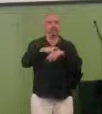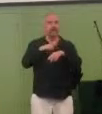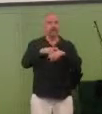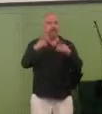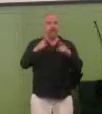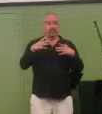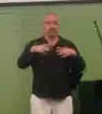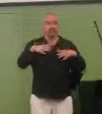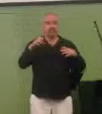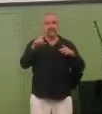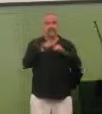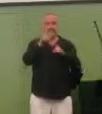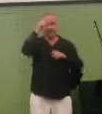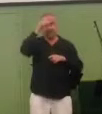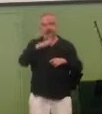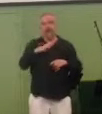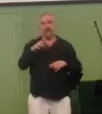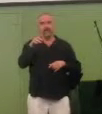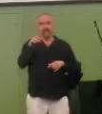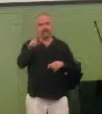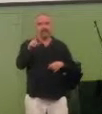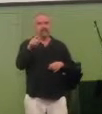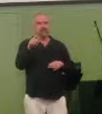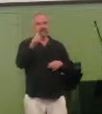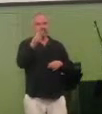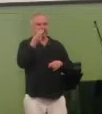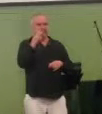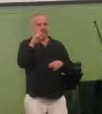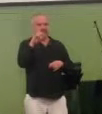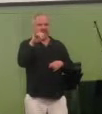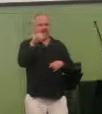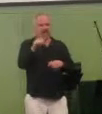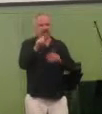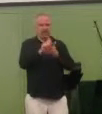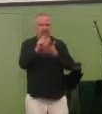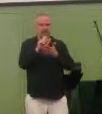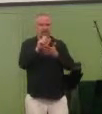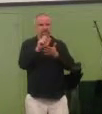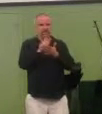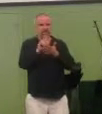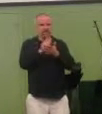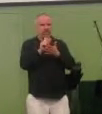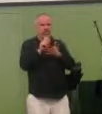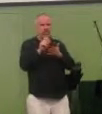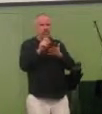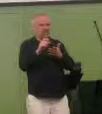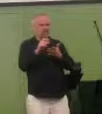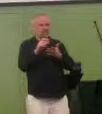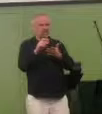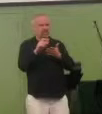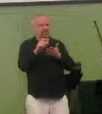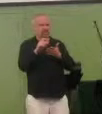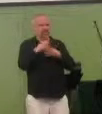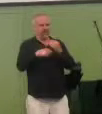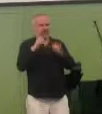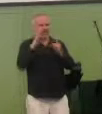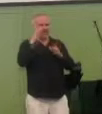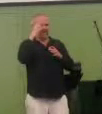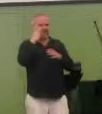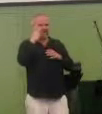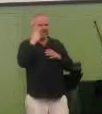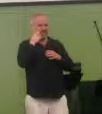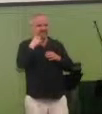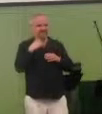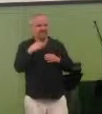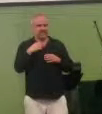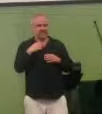cross-dressed. Sheila writes in his journal after an incident with boys who shot at him with squirt guns and called him fag. I'm